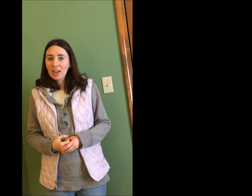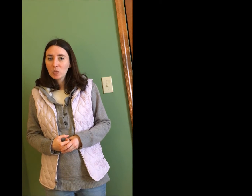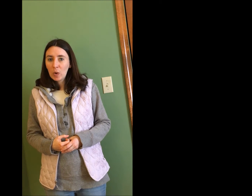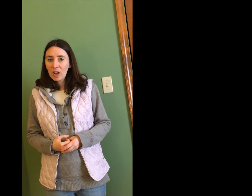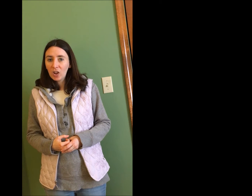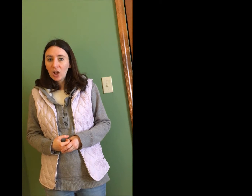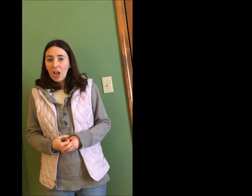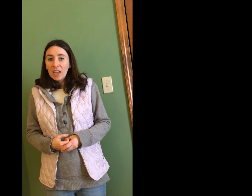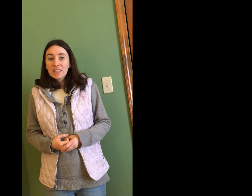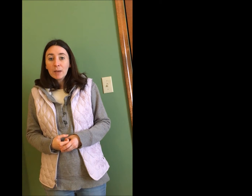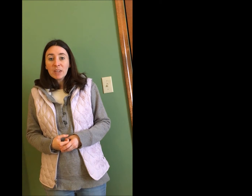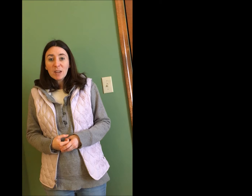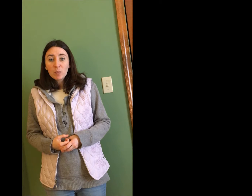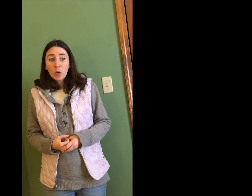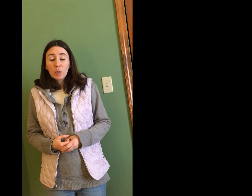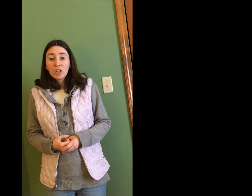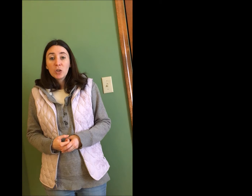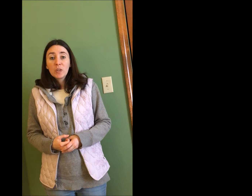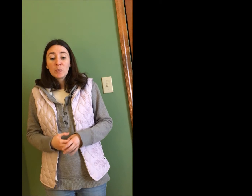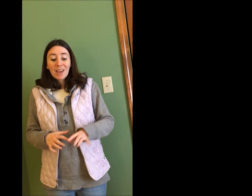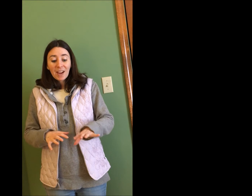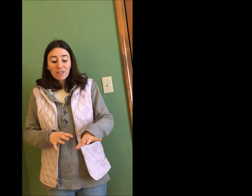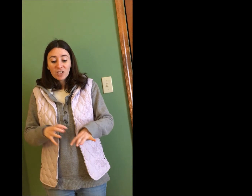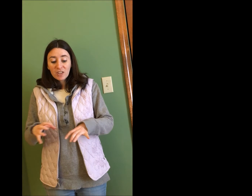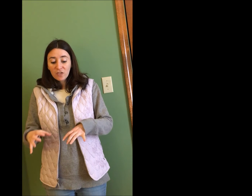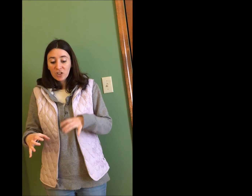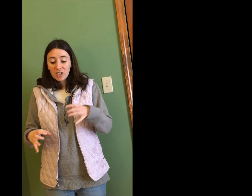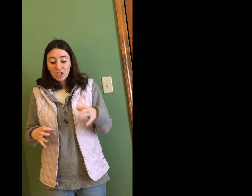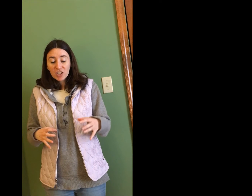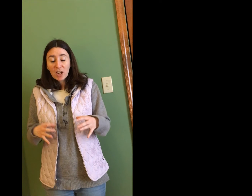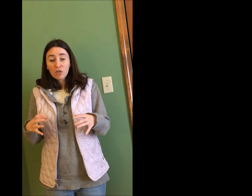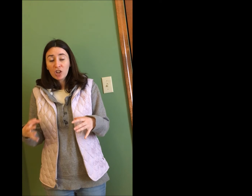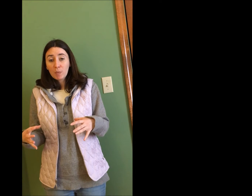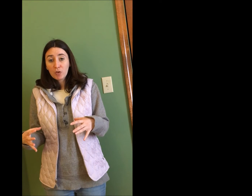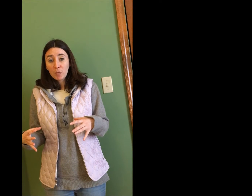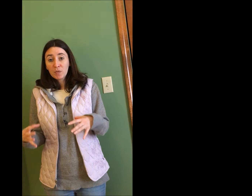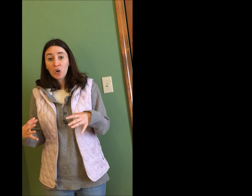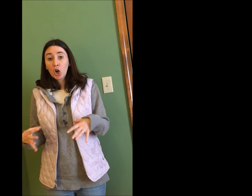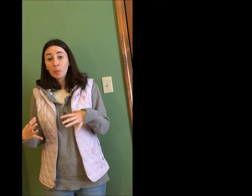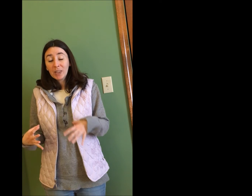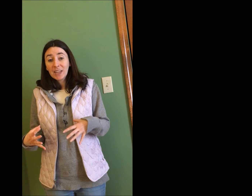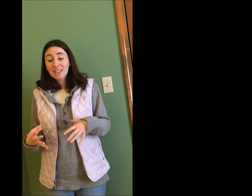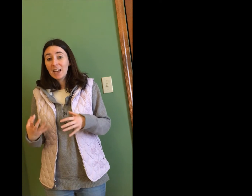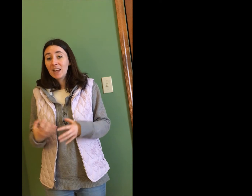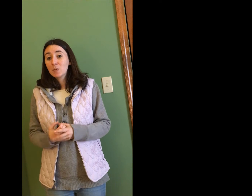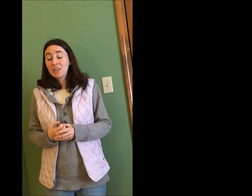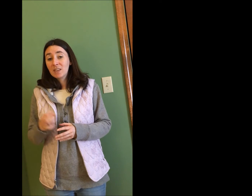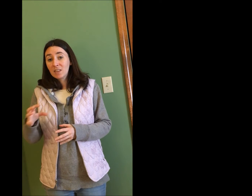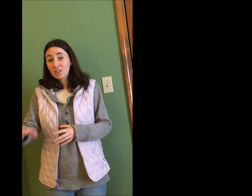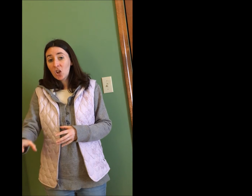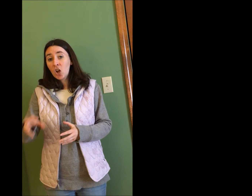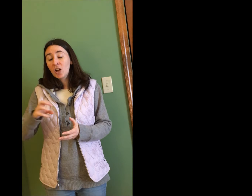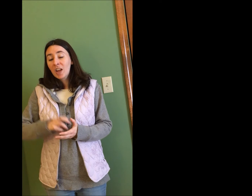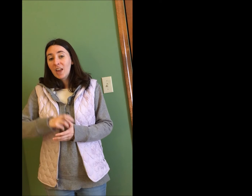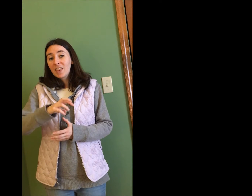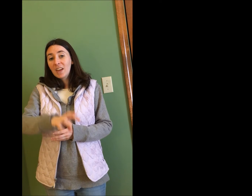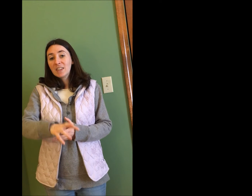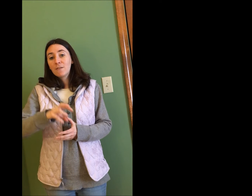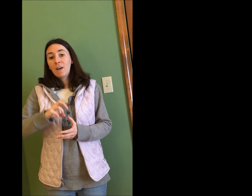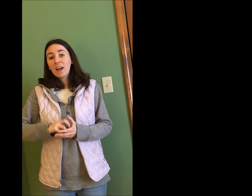as well. Sometimes what we do is we have the different sound shaped drums for our plates, and as we sing the song, they divide